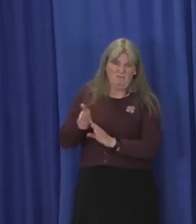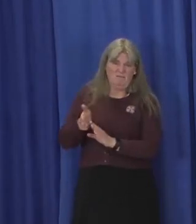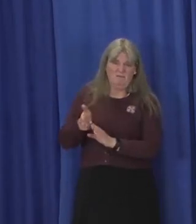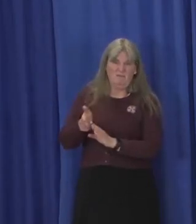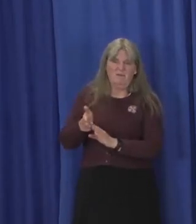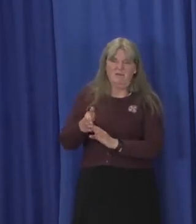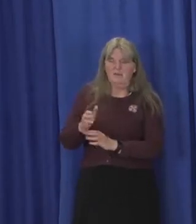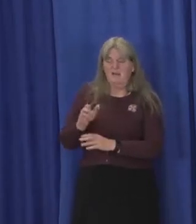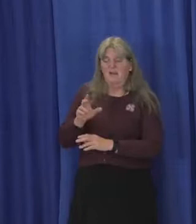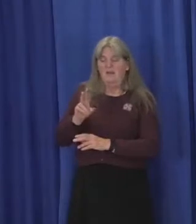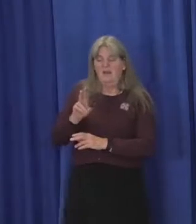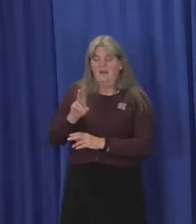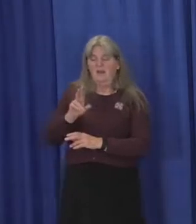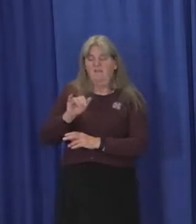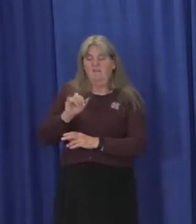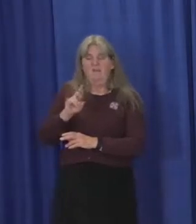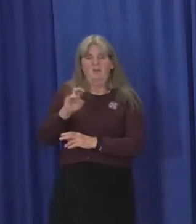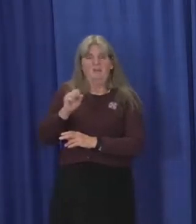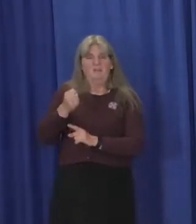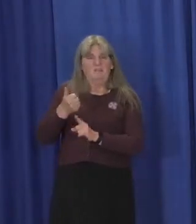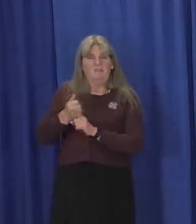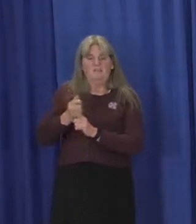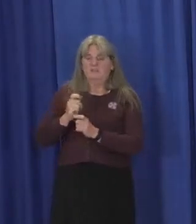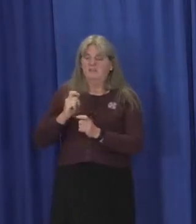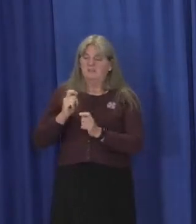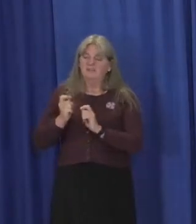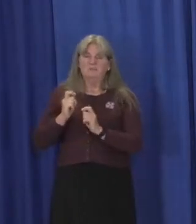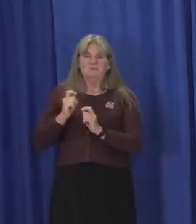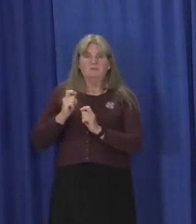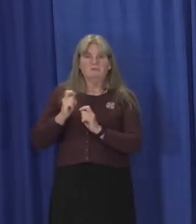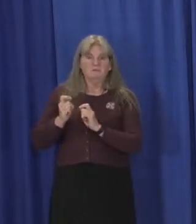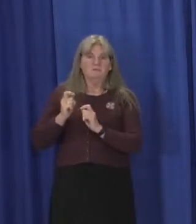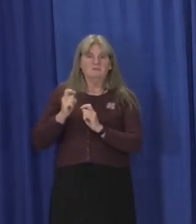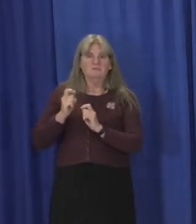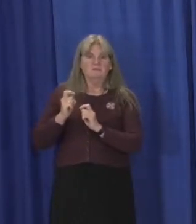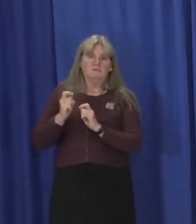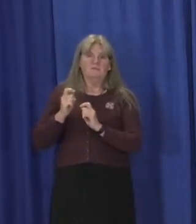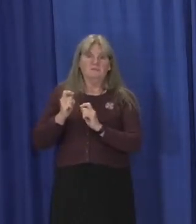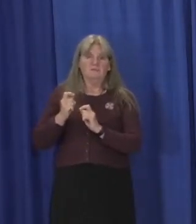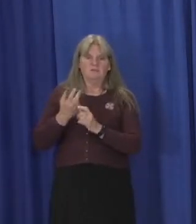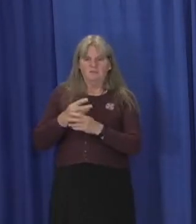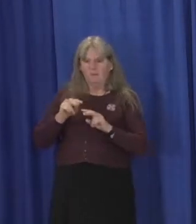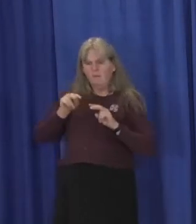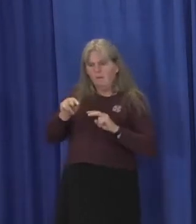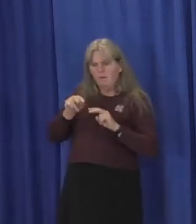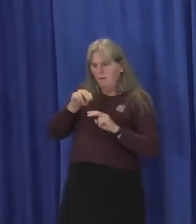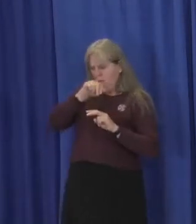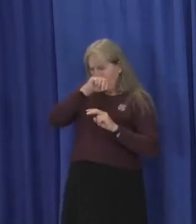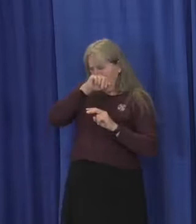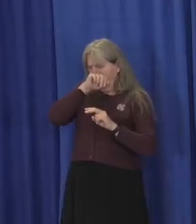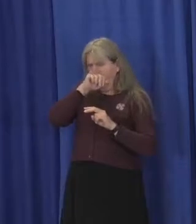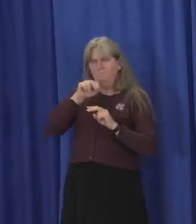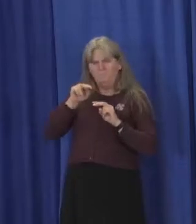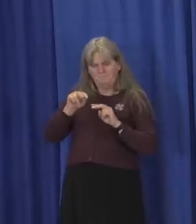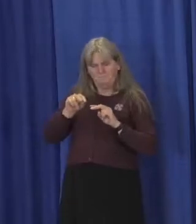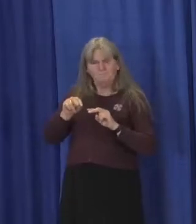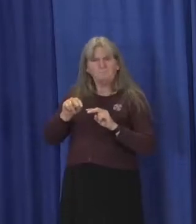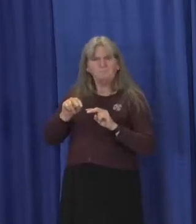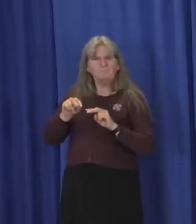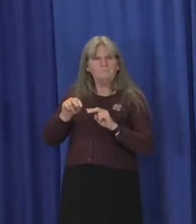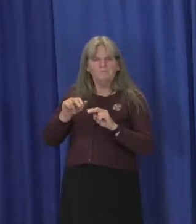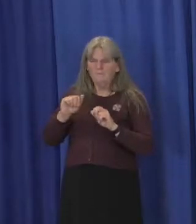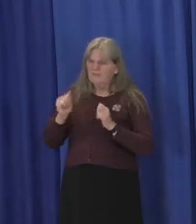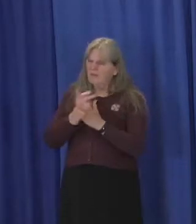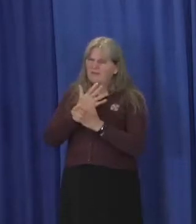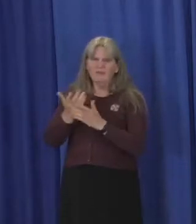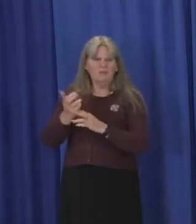This is a virus that's constantly changing, that's requiring our constant vigilance and requiring us to use all